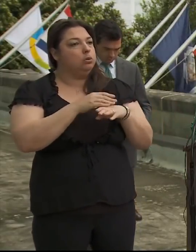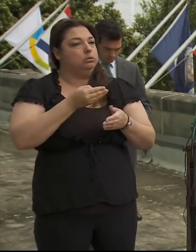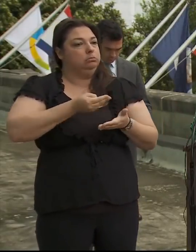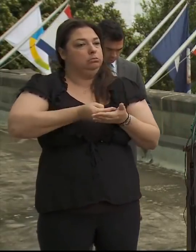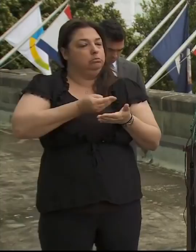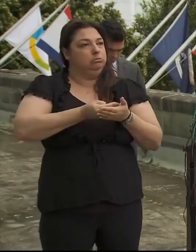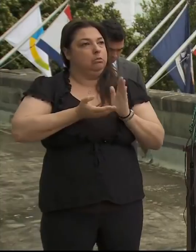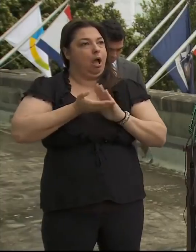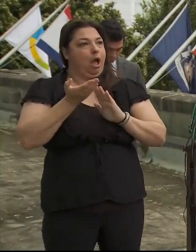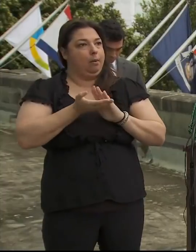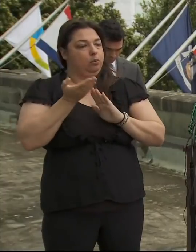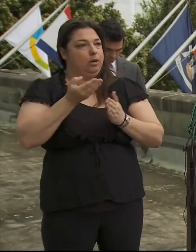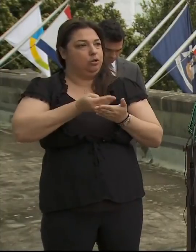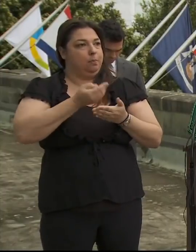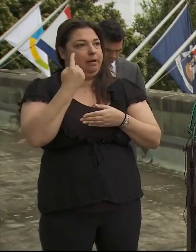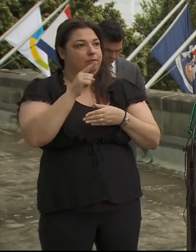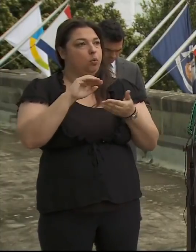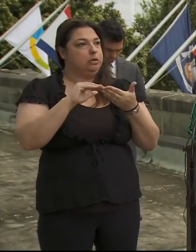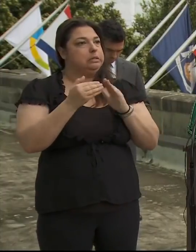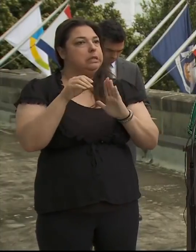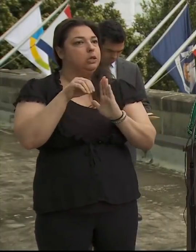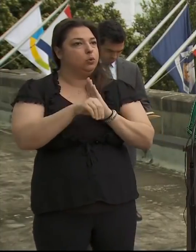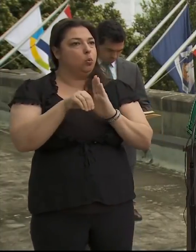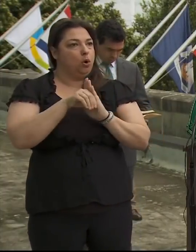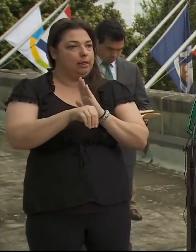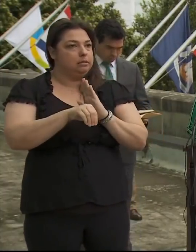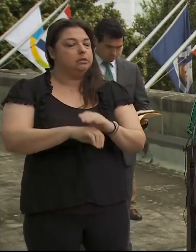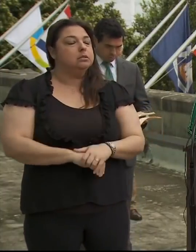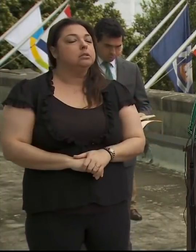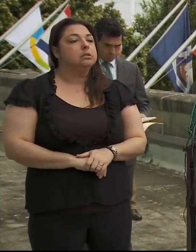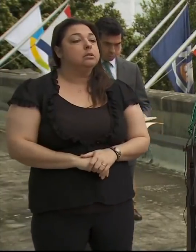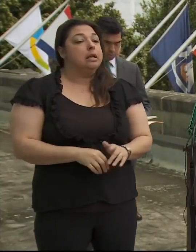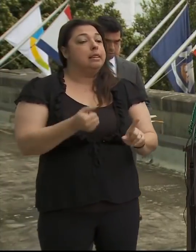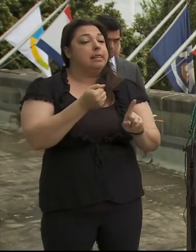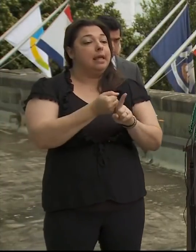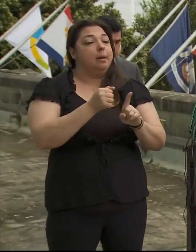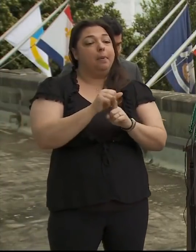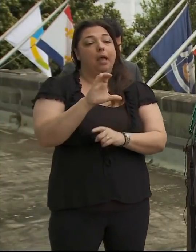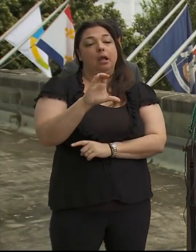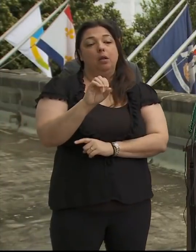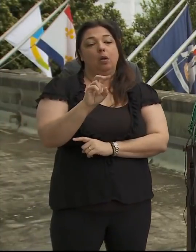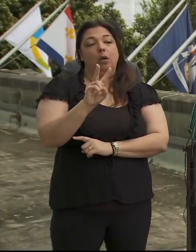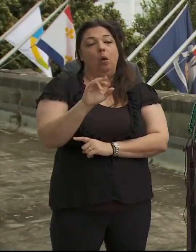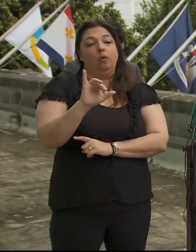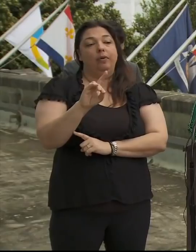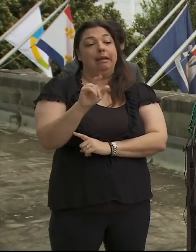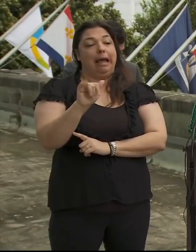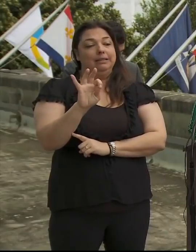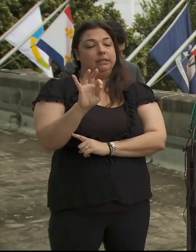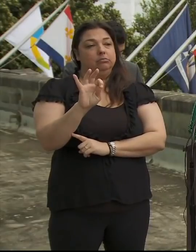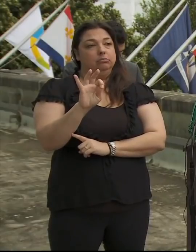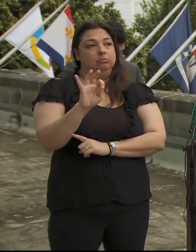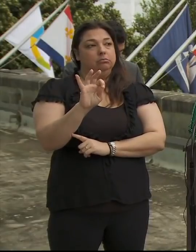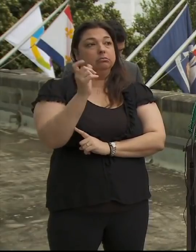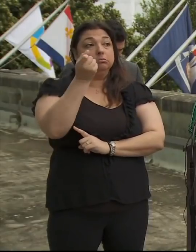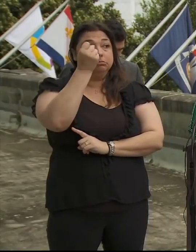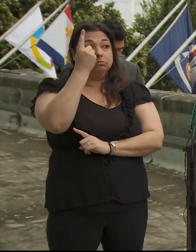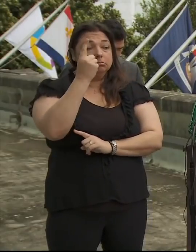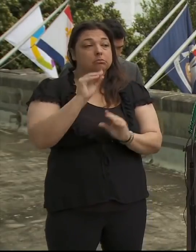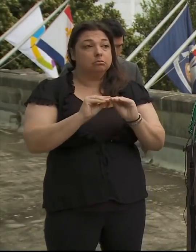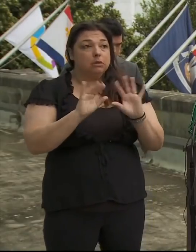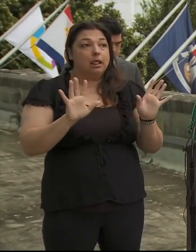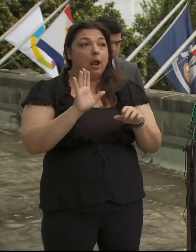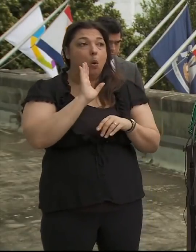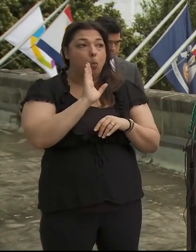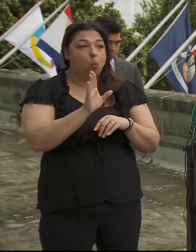meaning our operating budget for the city of New Orleans. The impacts of COVID-19, make no mistake about it, are